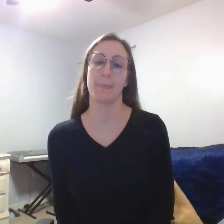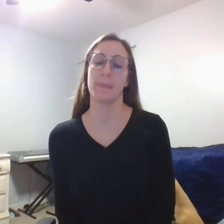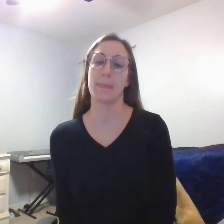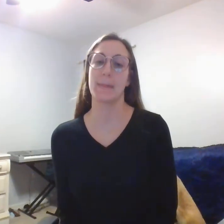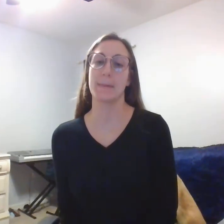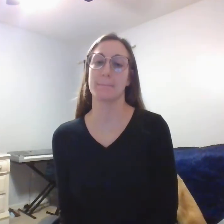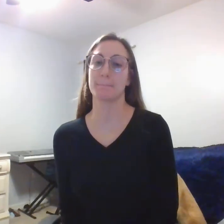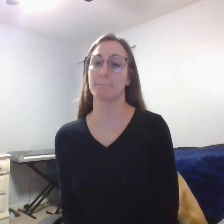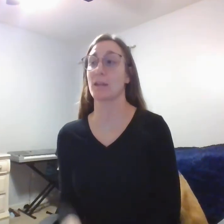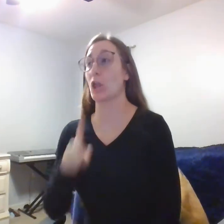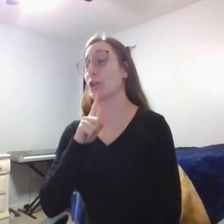The true answer would be